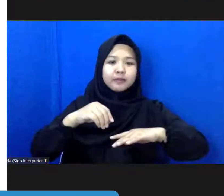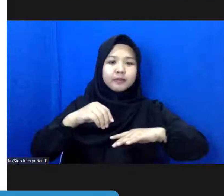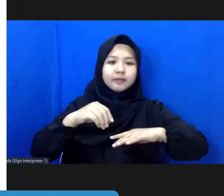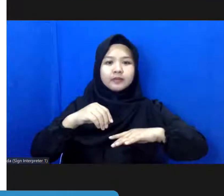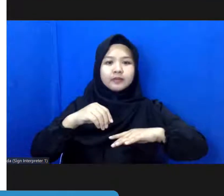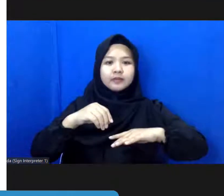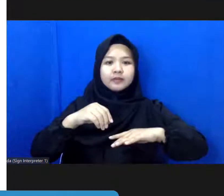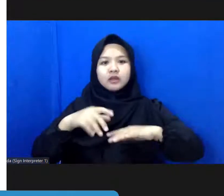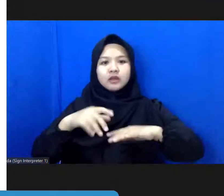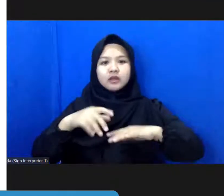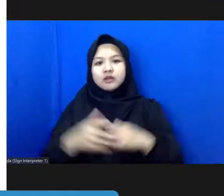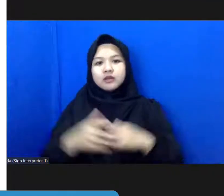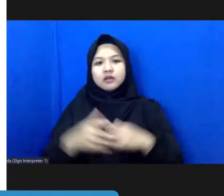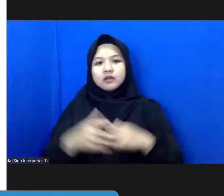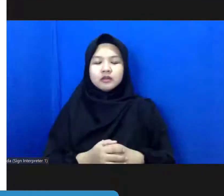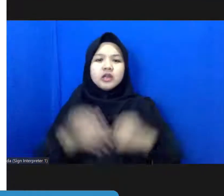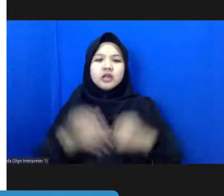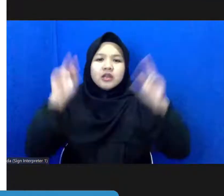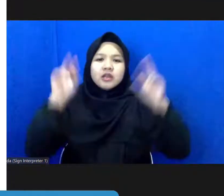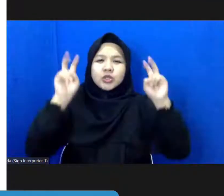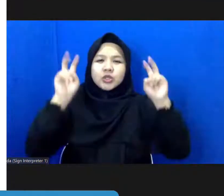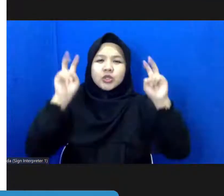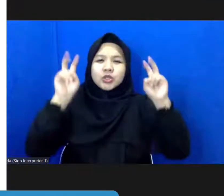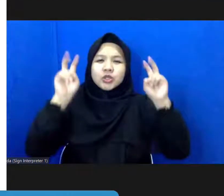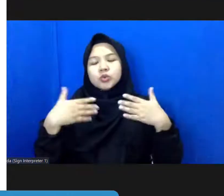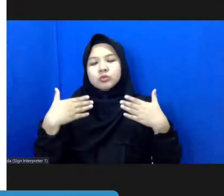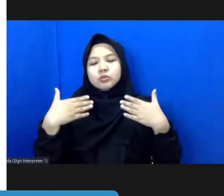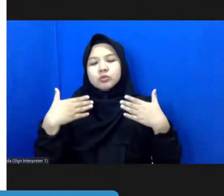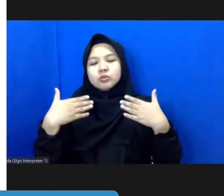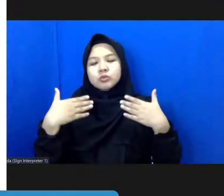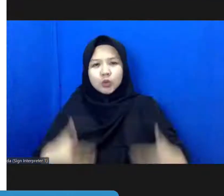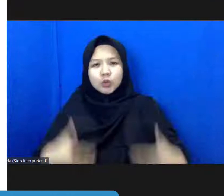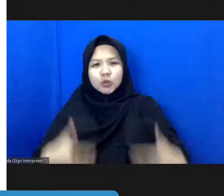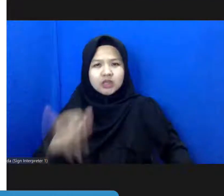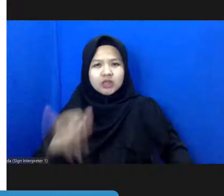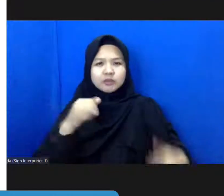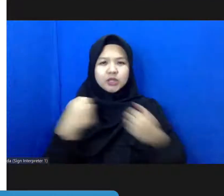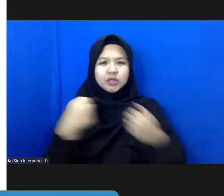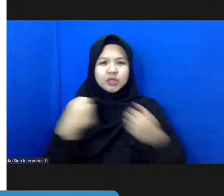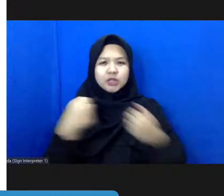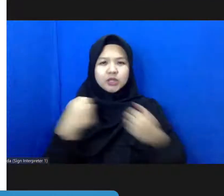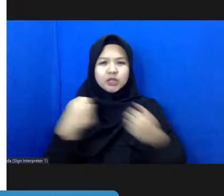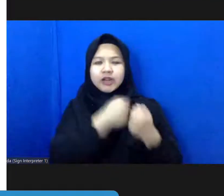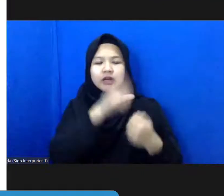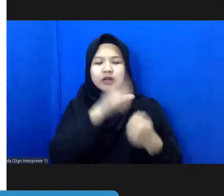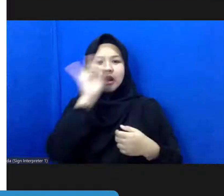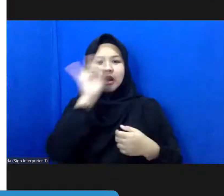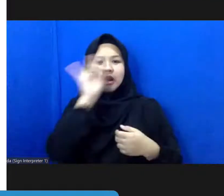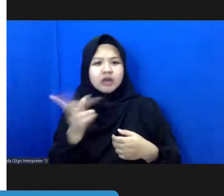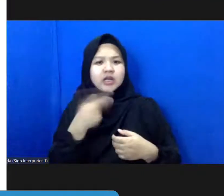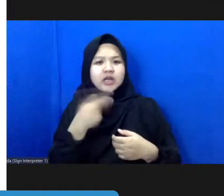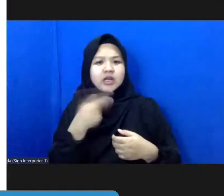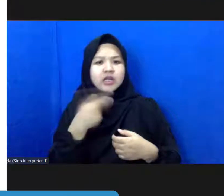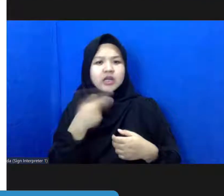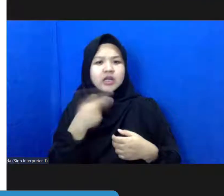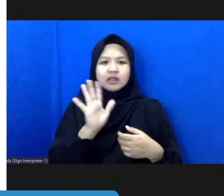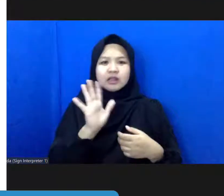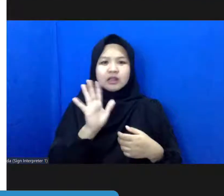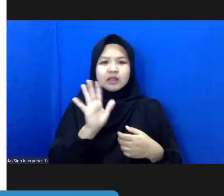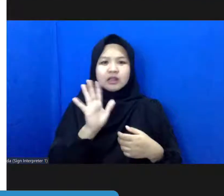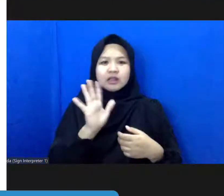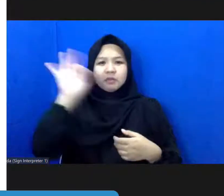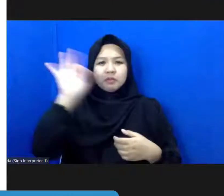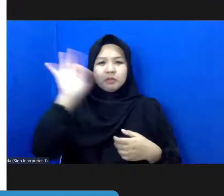humanitarian issues, conflicts, etc., we never really know, or we never really can